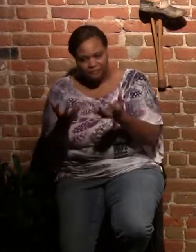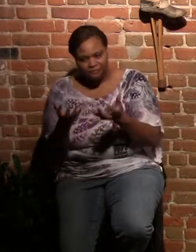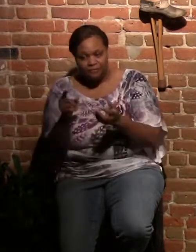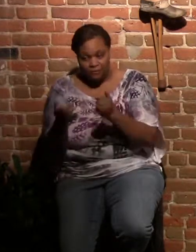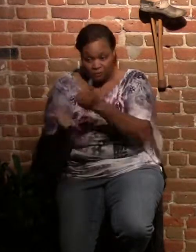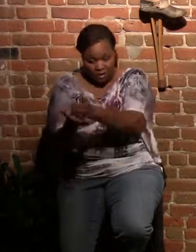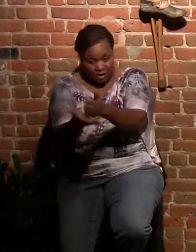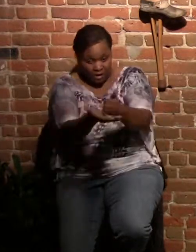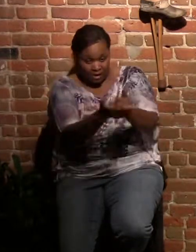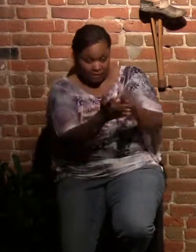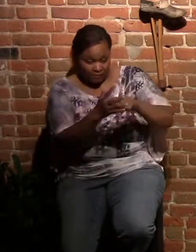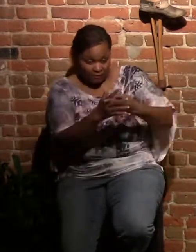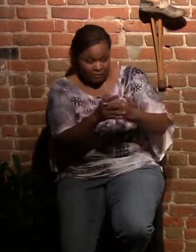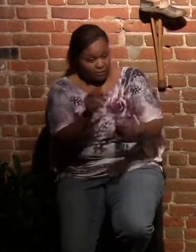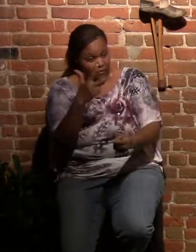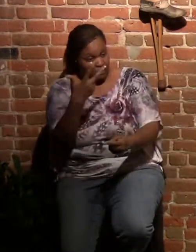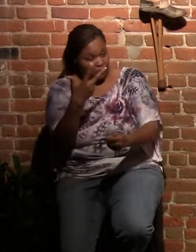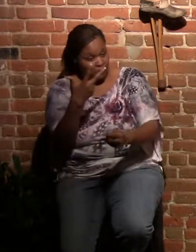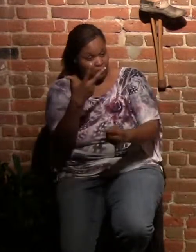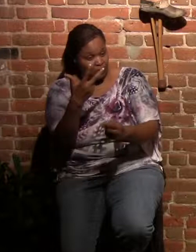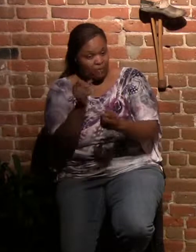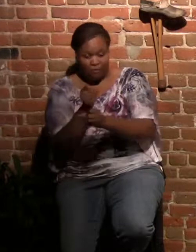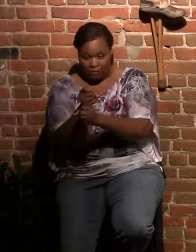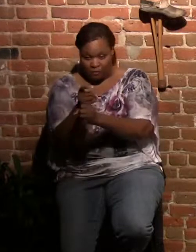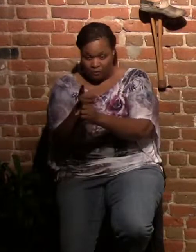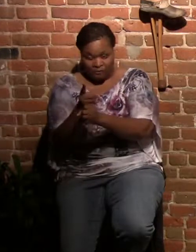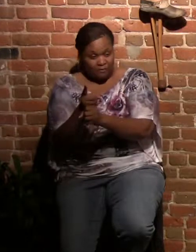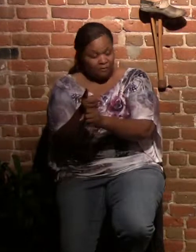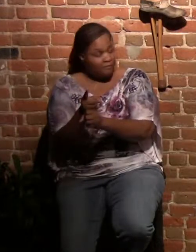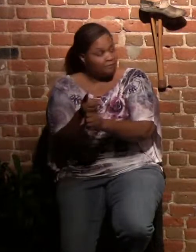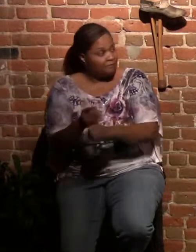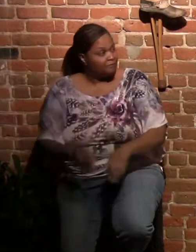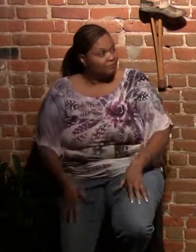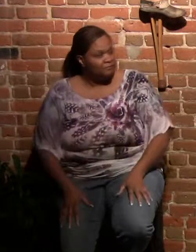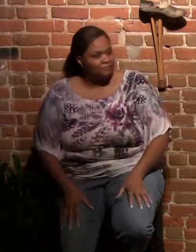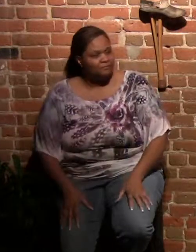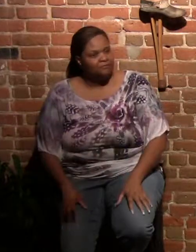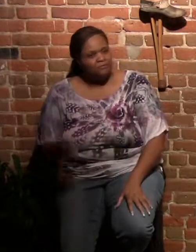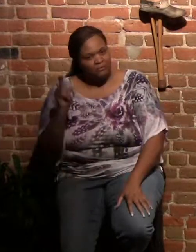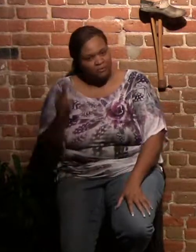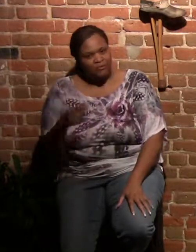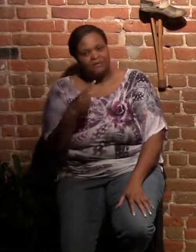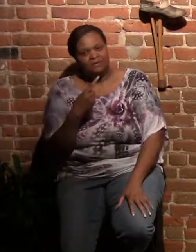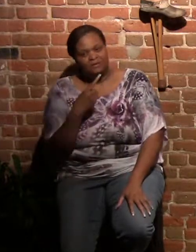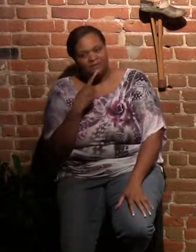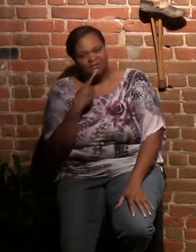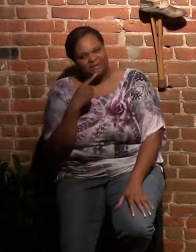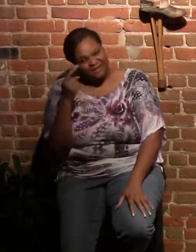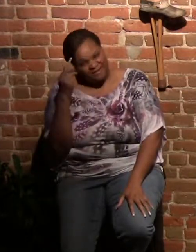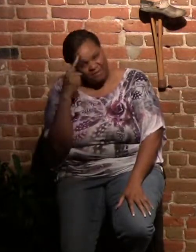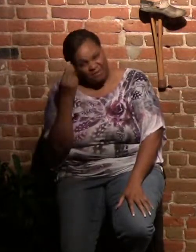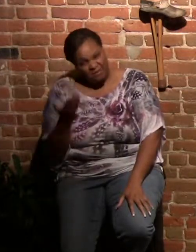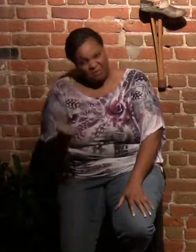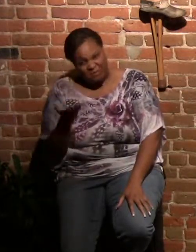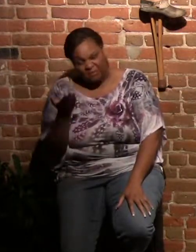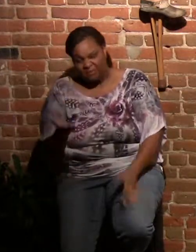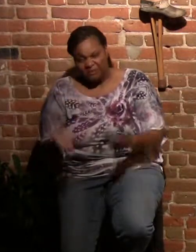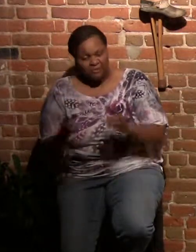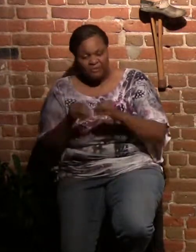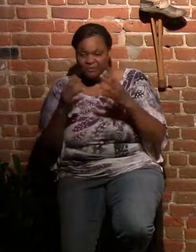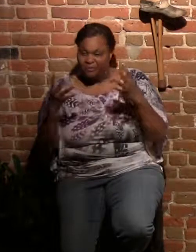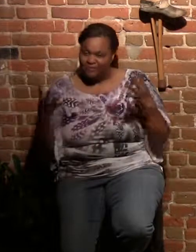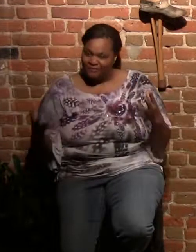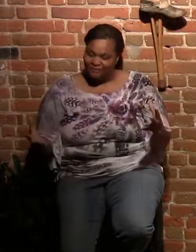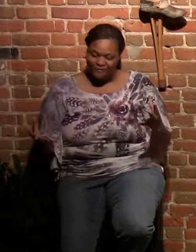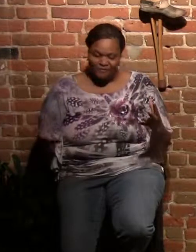helping launch the 3rd annual. And I have to say, I thought it might just be a little over the top, and you know we don't want to be too over